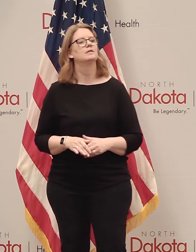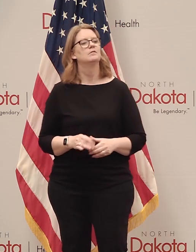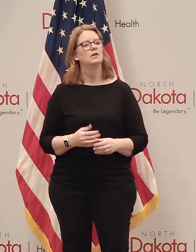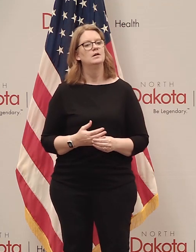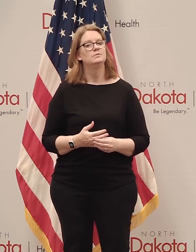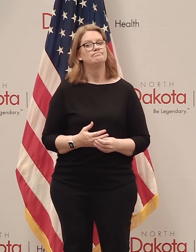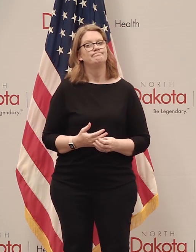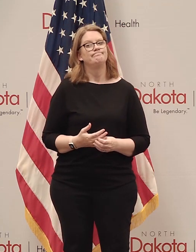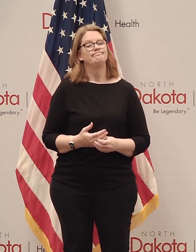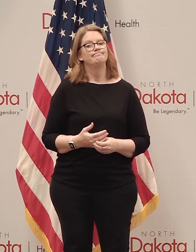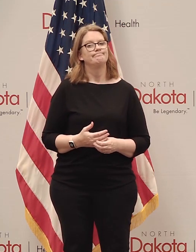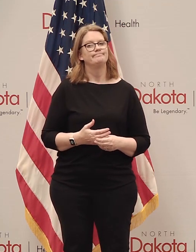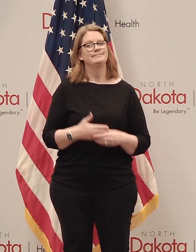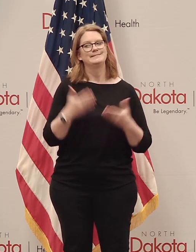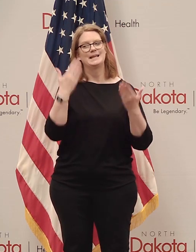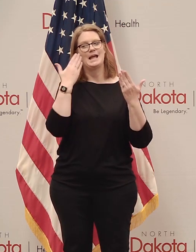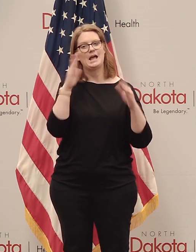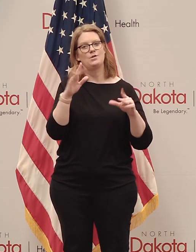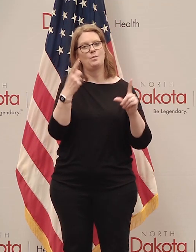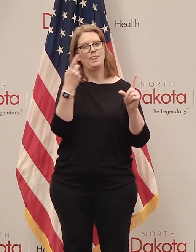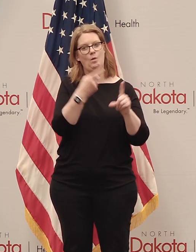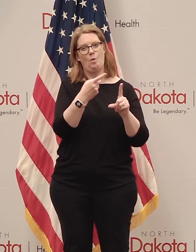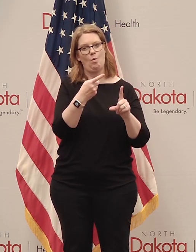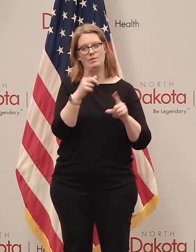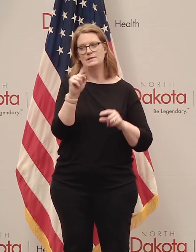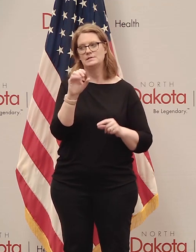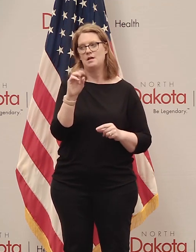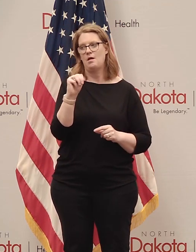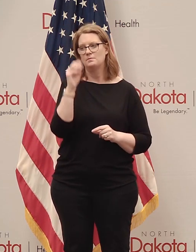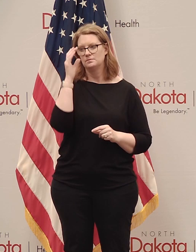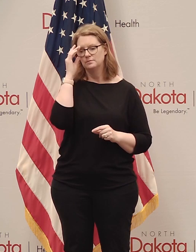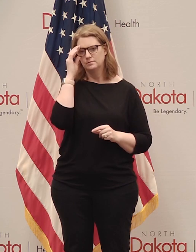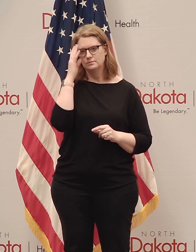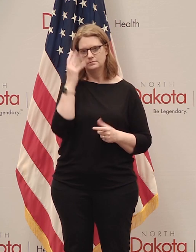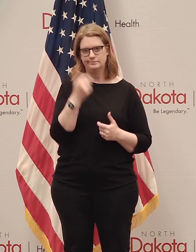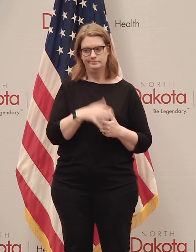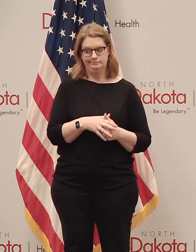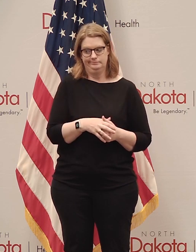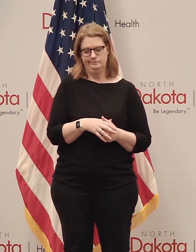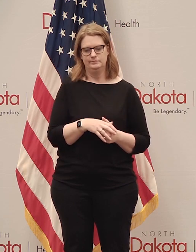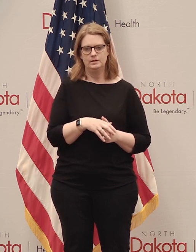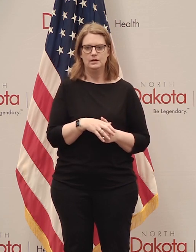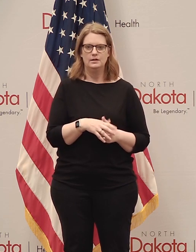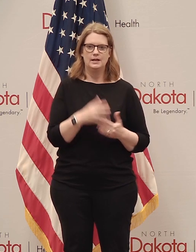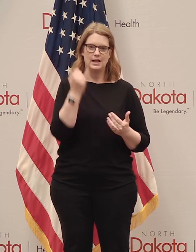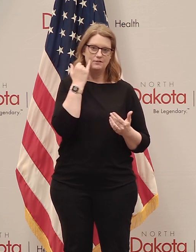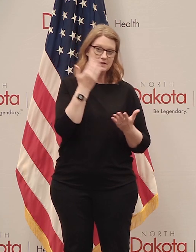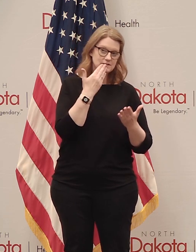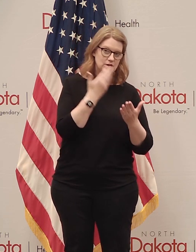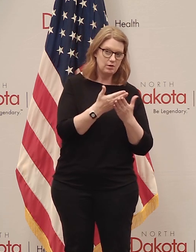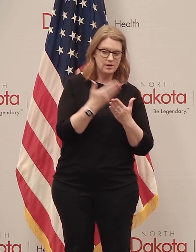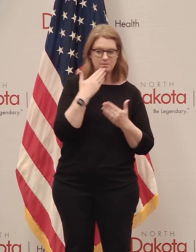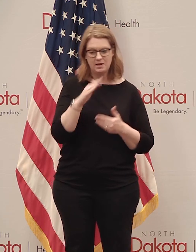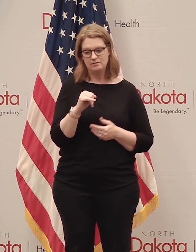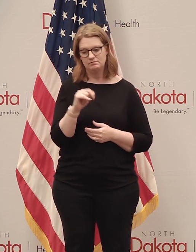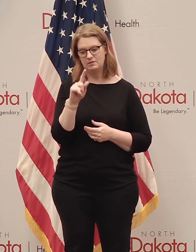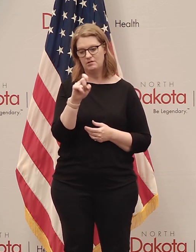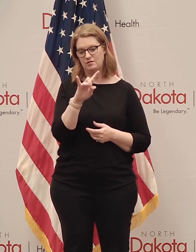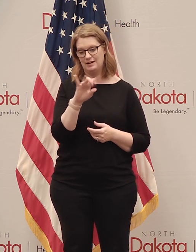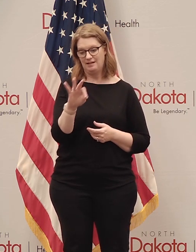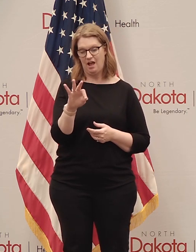I don't know what the goal was, Tom, so I won't try to characterize where it was good or bad turnout.